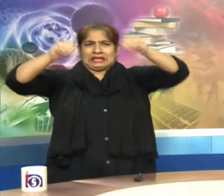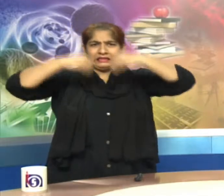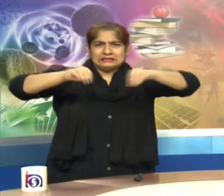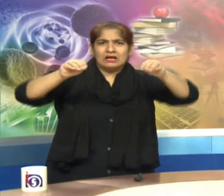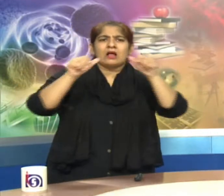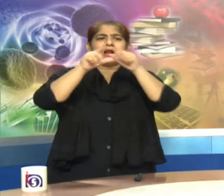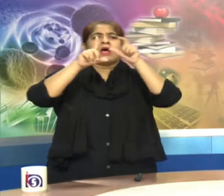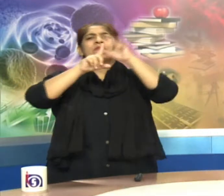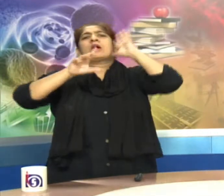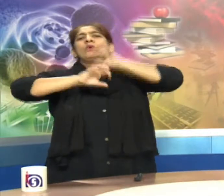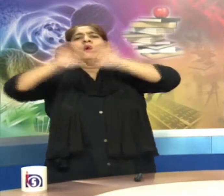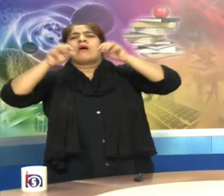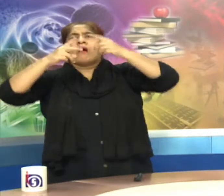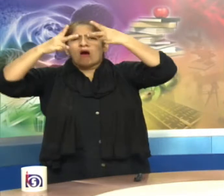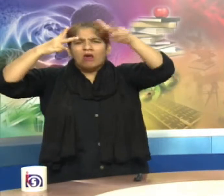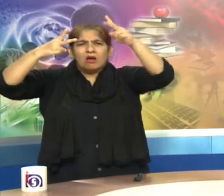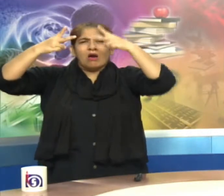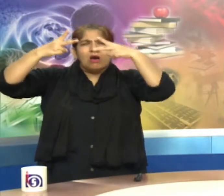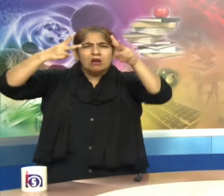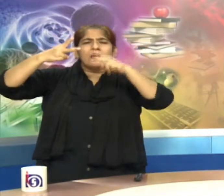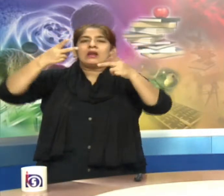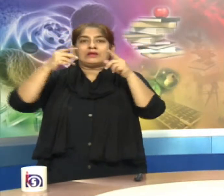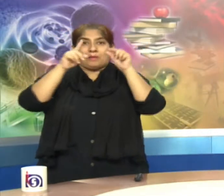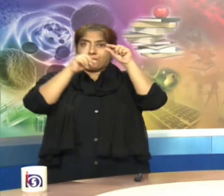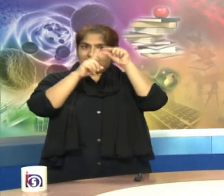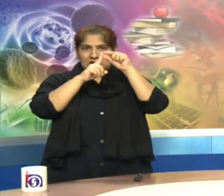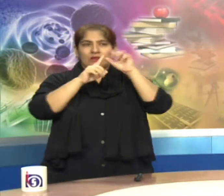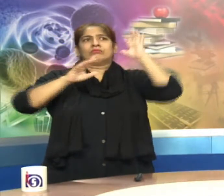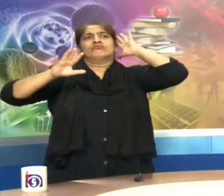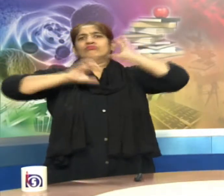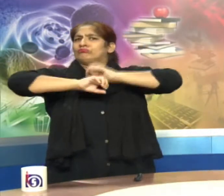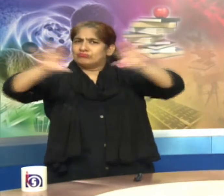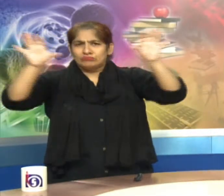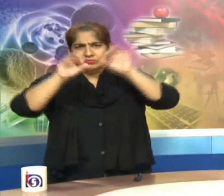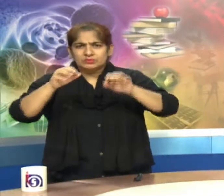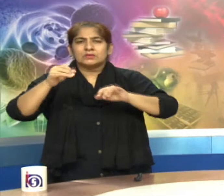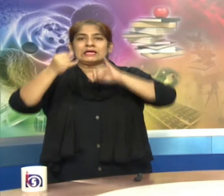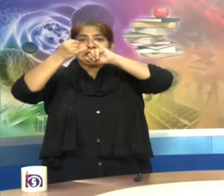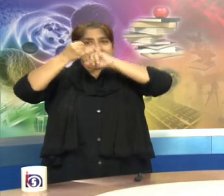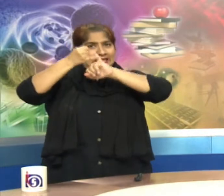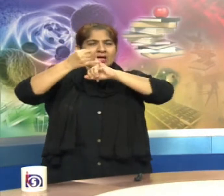Let us now understand the difference between advertising and sales promotion.